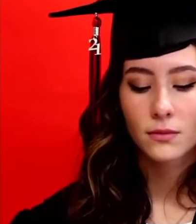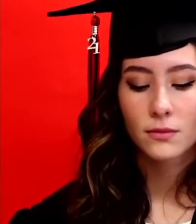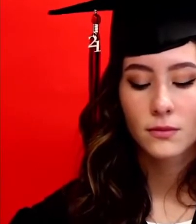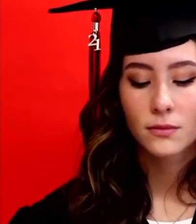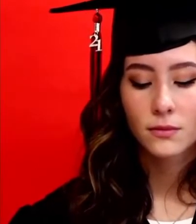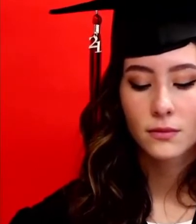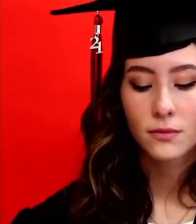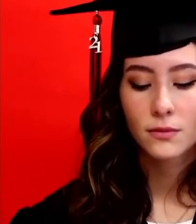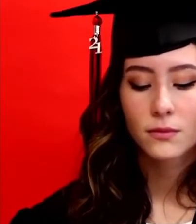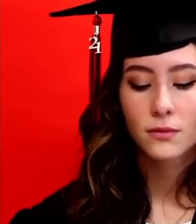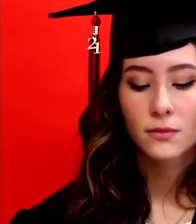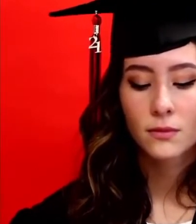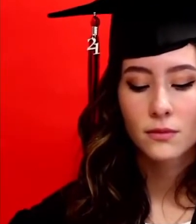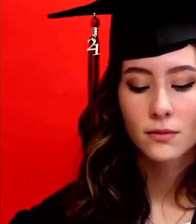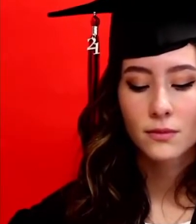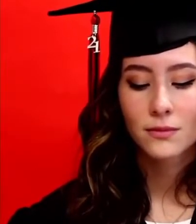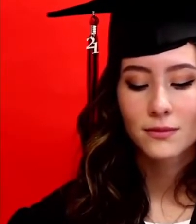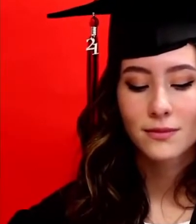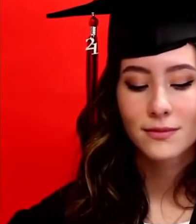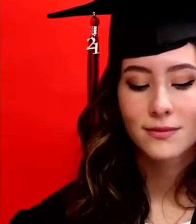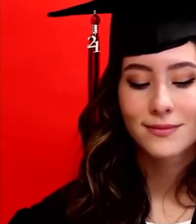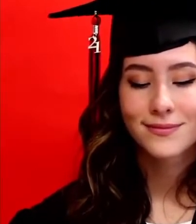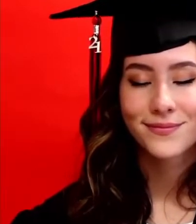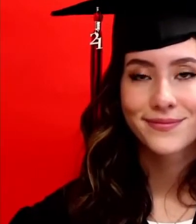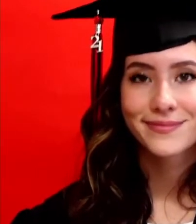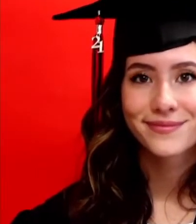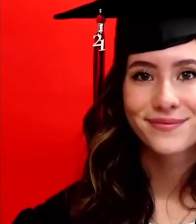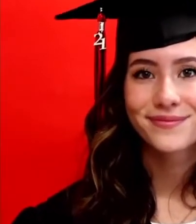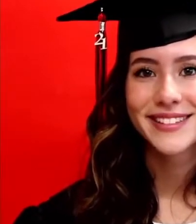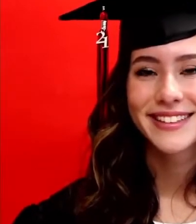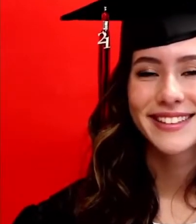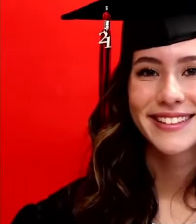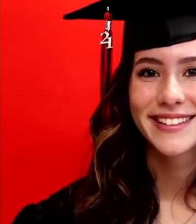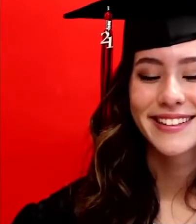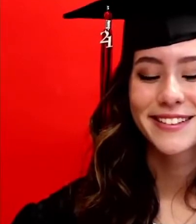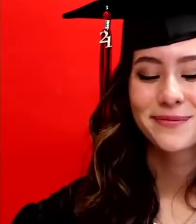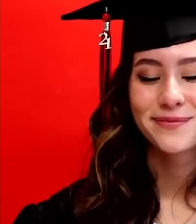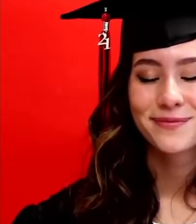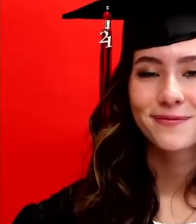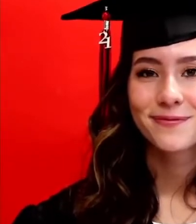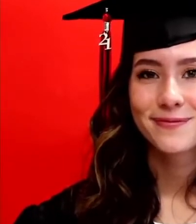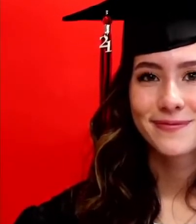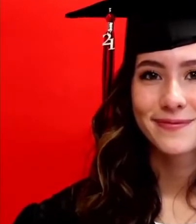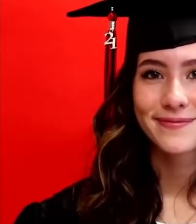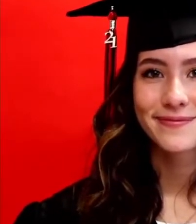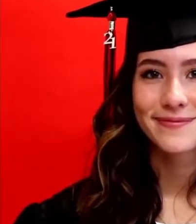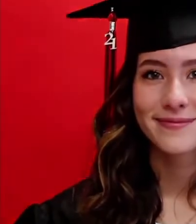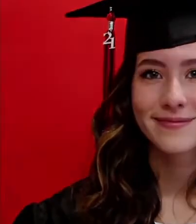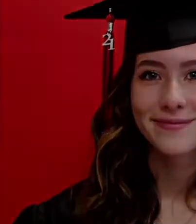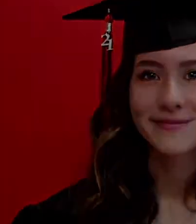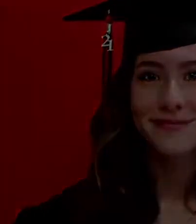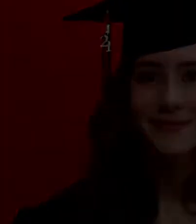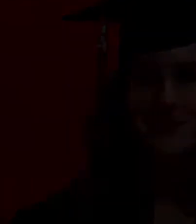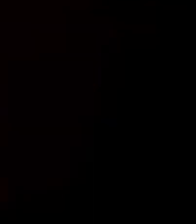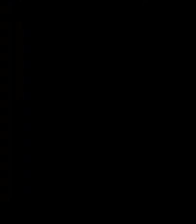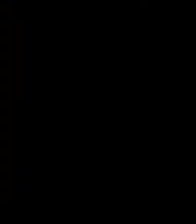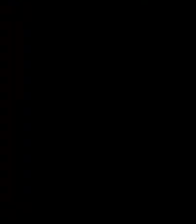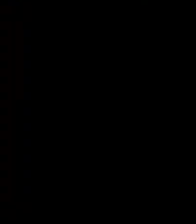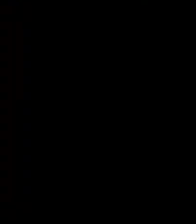congrats, celebrate. So proud of you. Stay in touch. Rocket together, rocket strong.